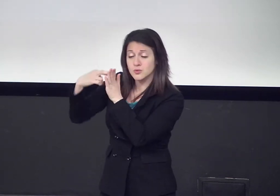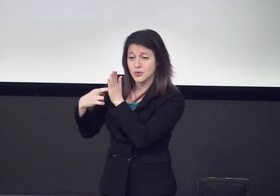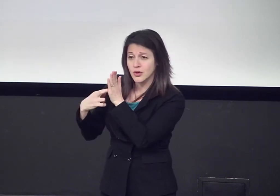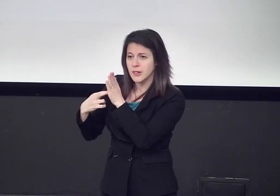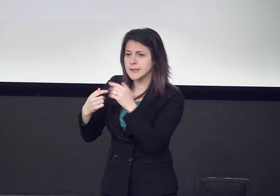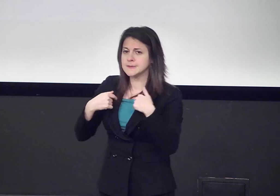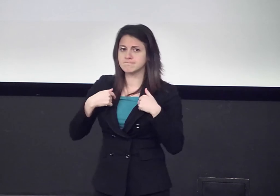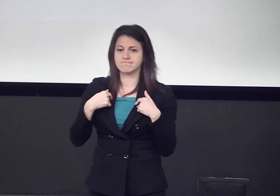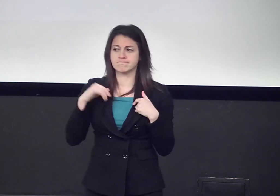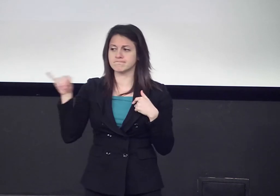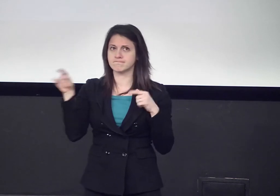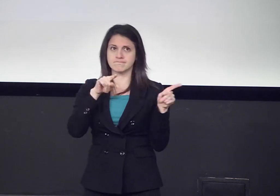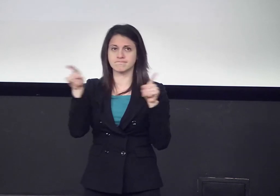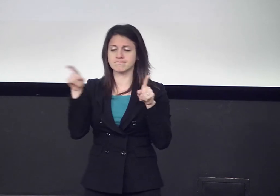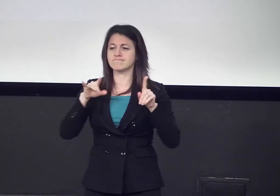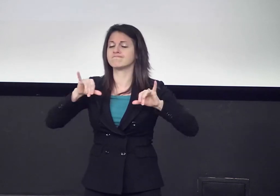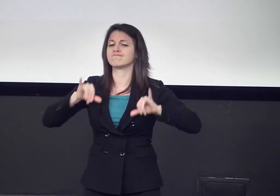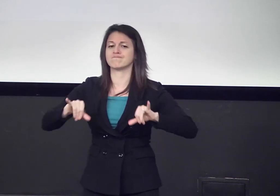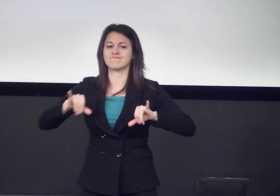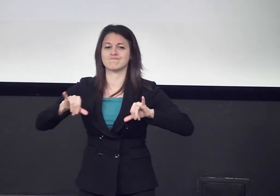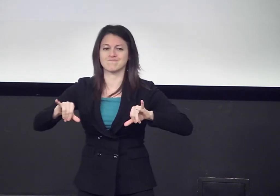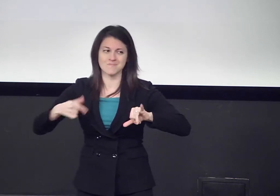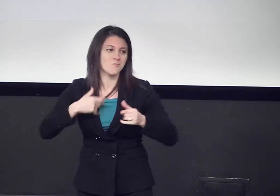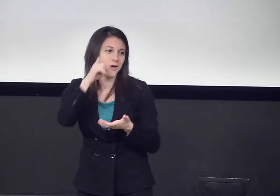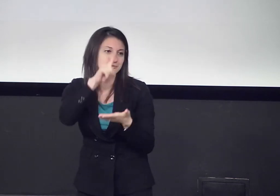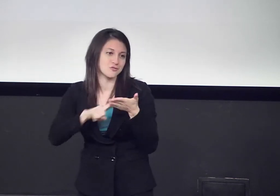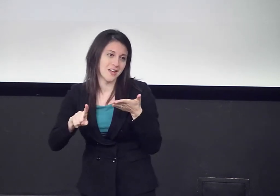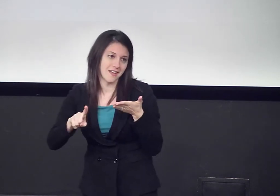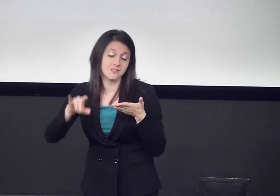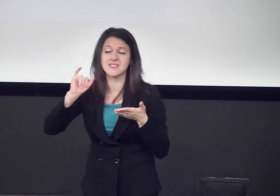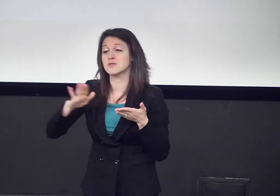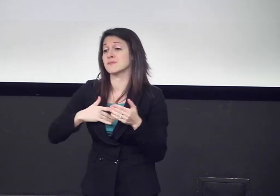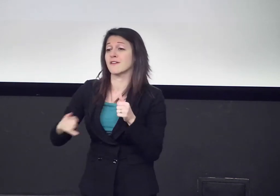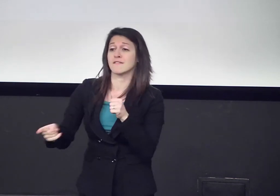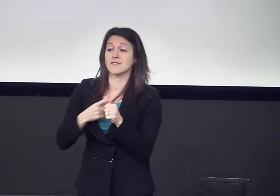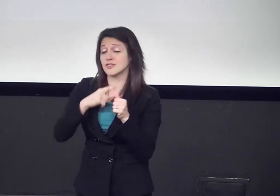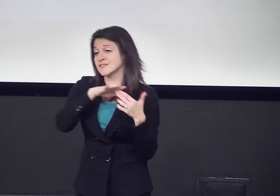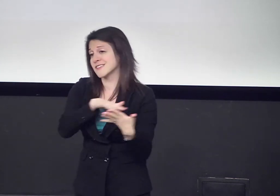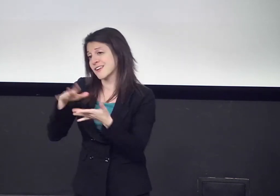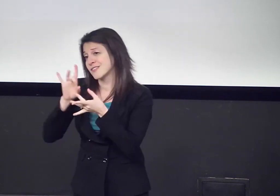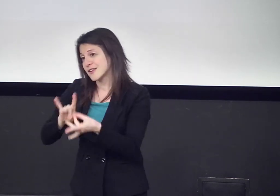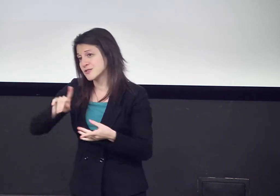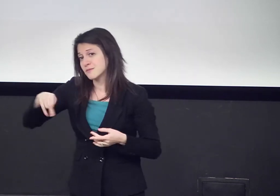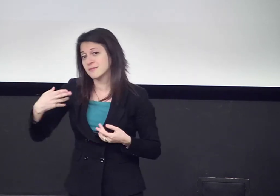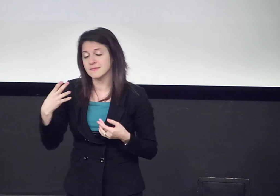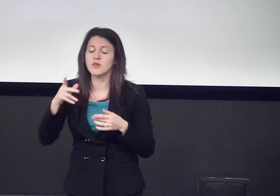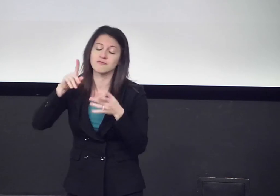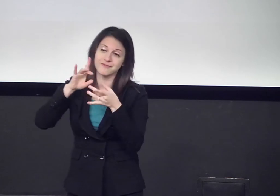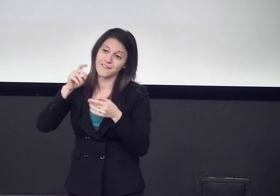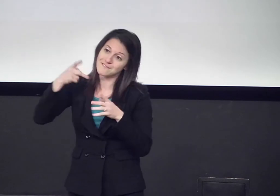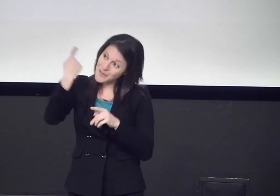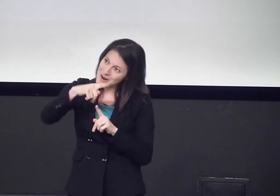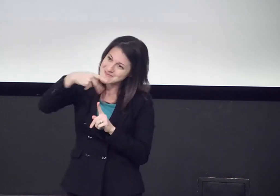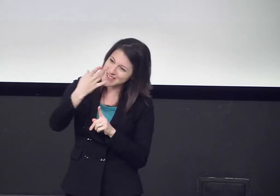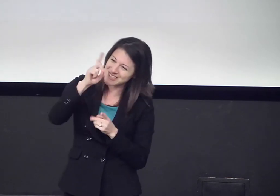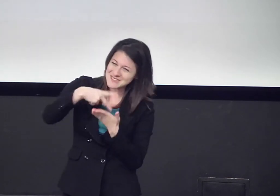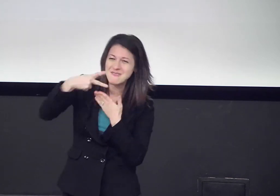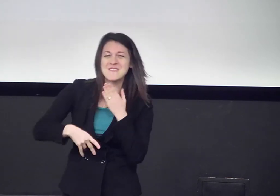assignment. And so oftentimes interpreters didn't even know where to go in order to get information and how to make a change. And that